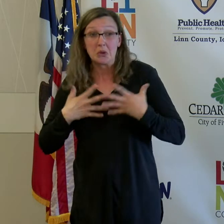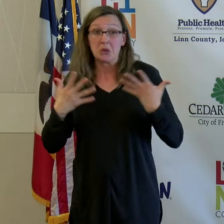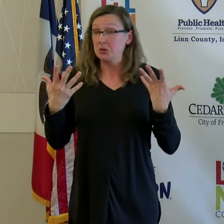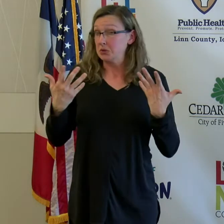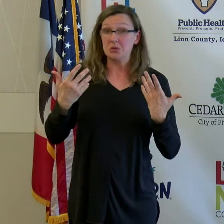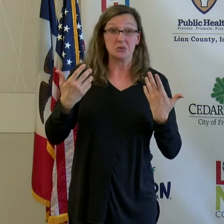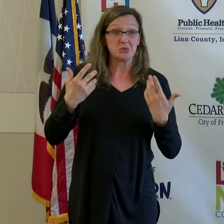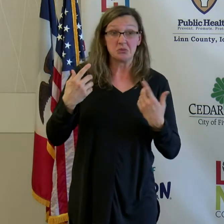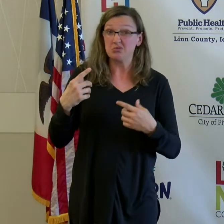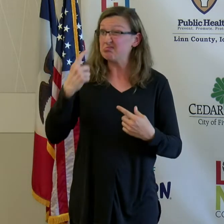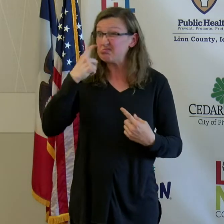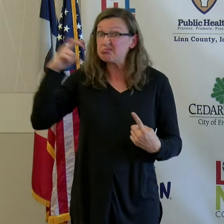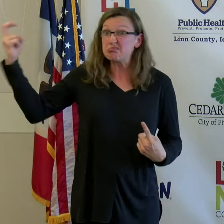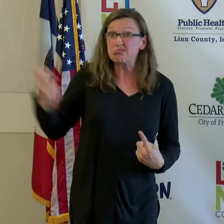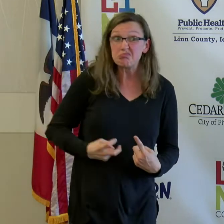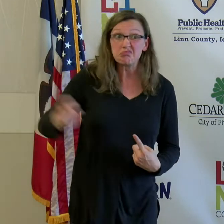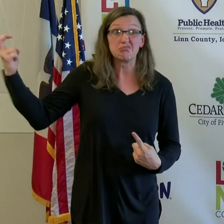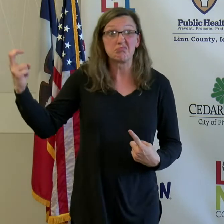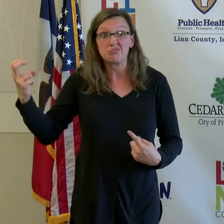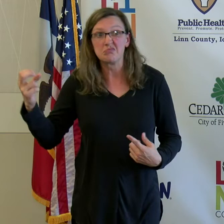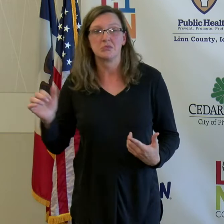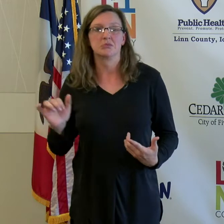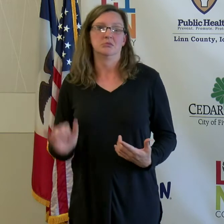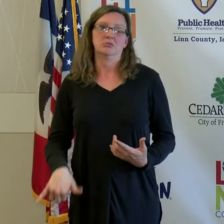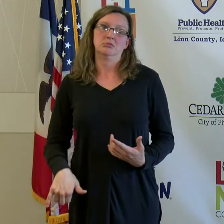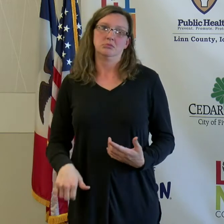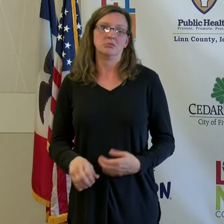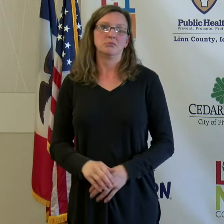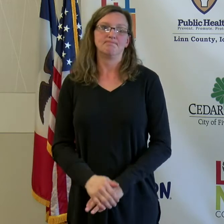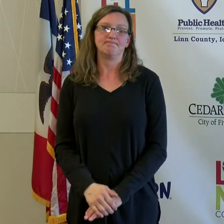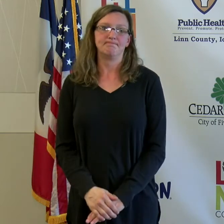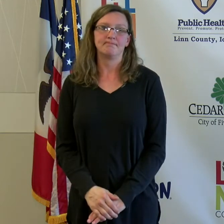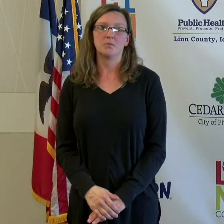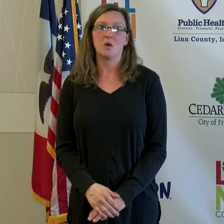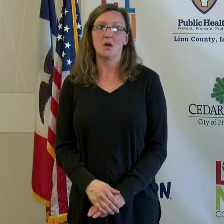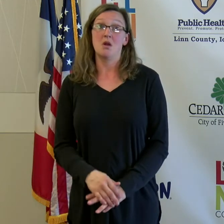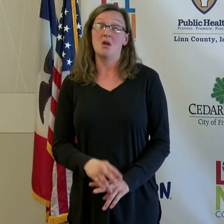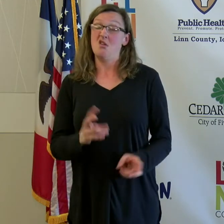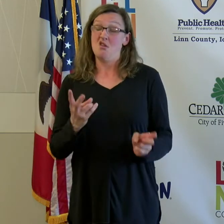symptom at the beginning and end of each shift.